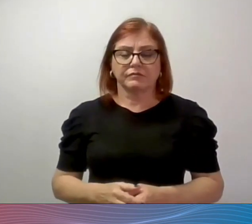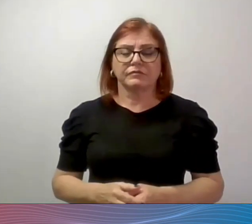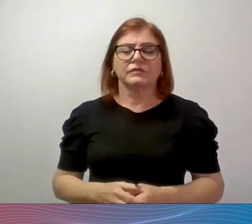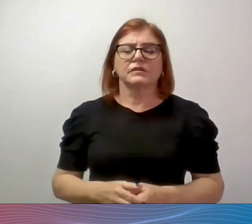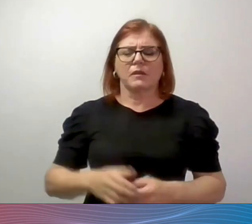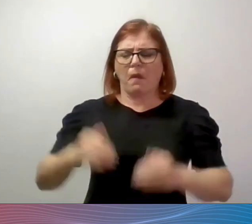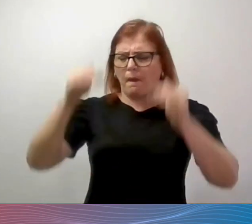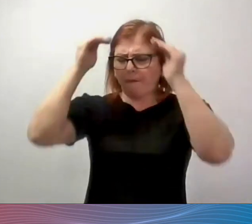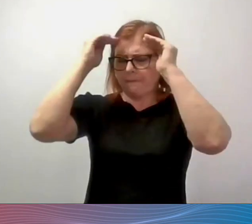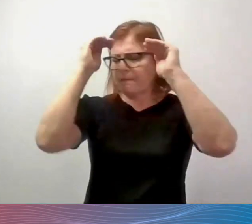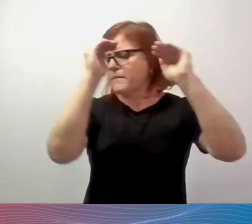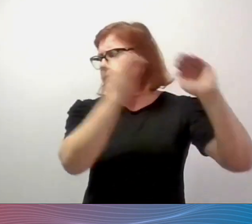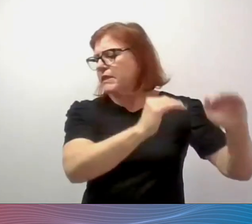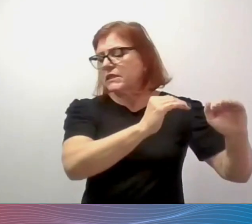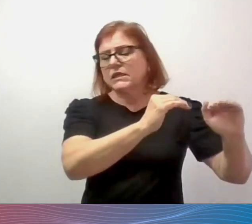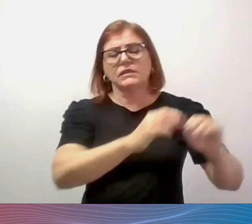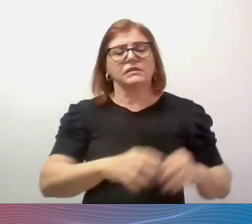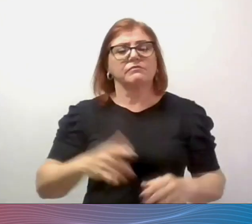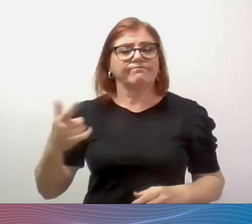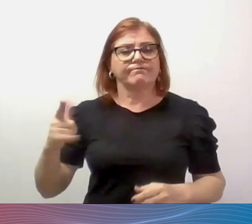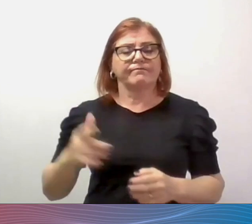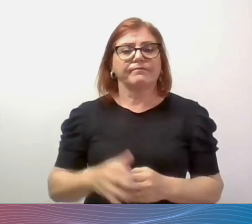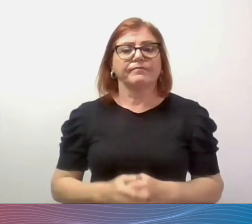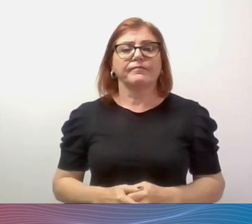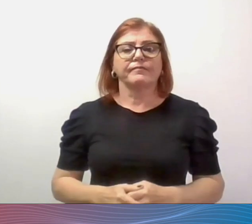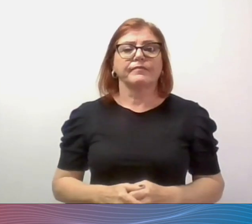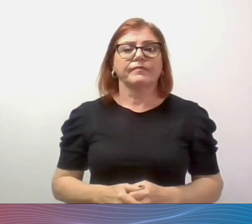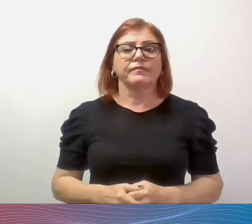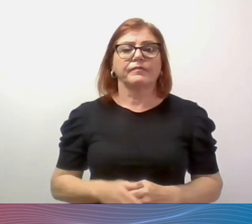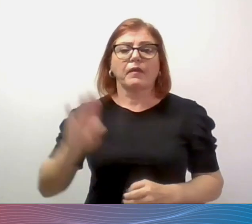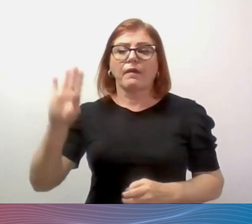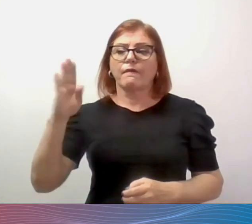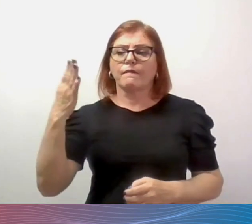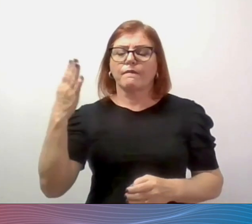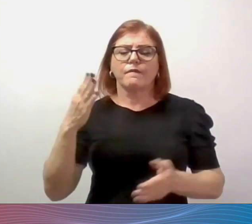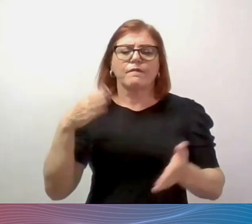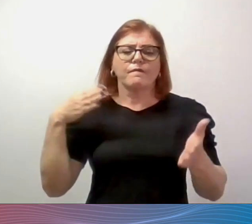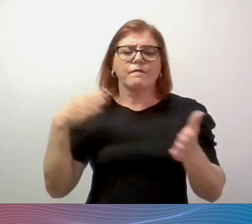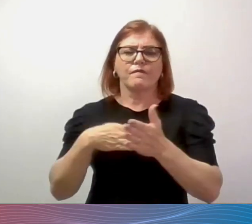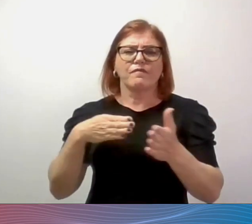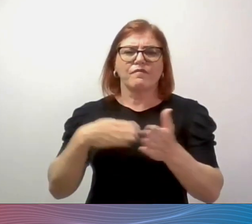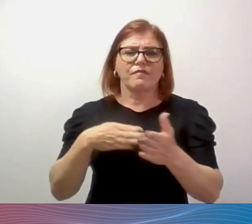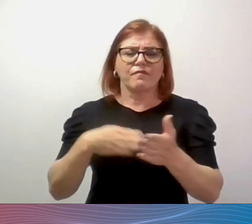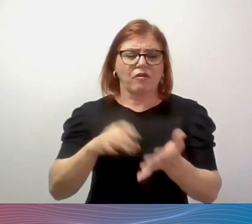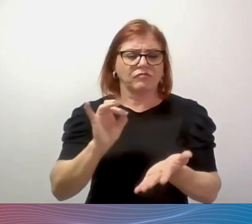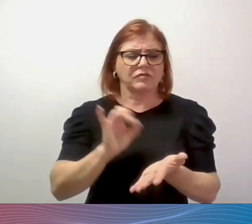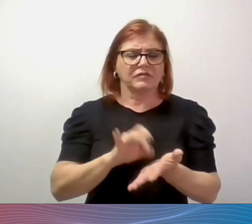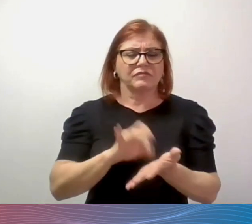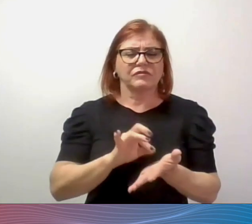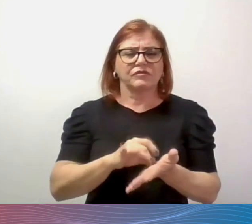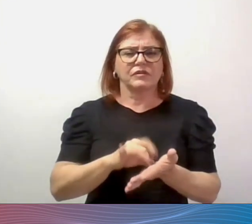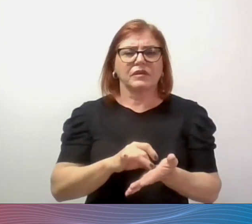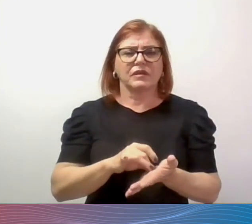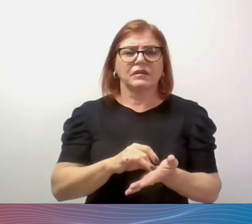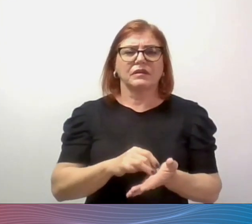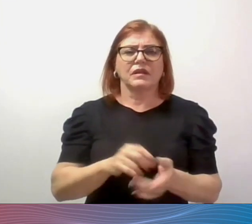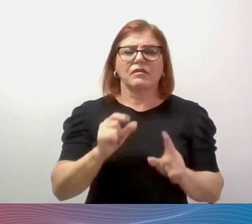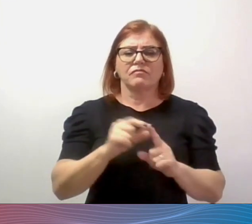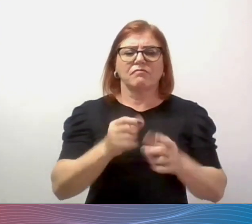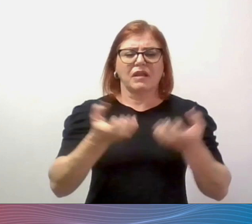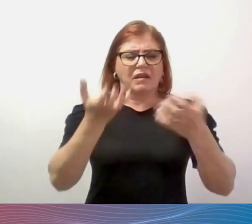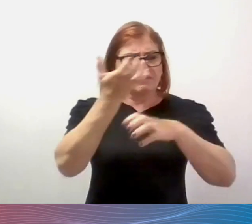são palavras vazias. Falta de realidade, não tem realidade. These words, they are empty